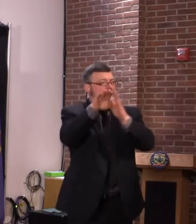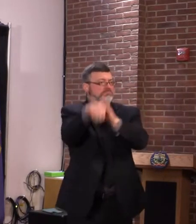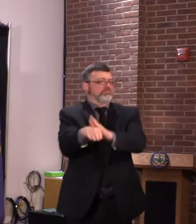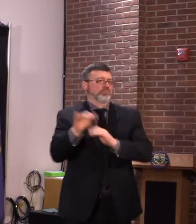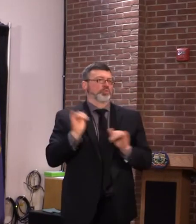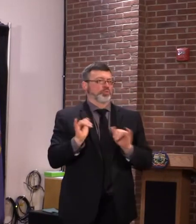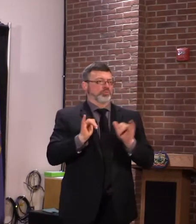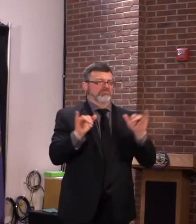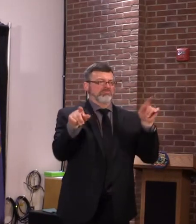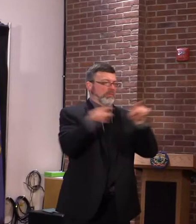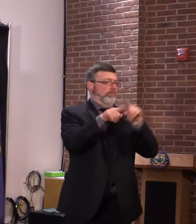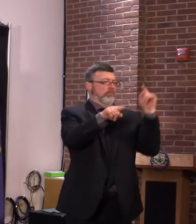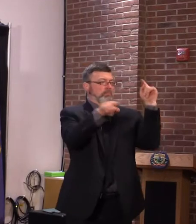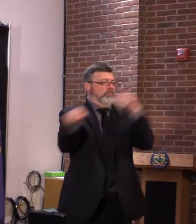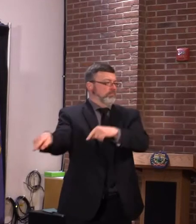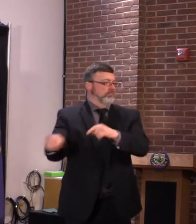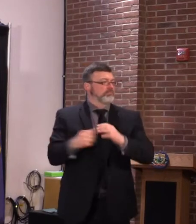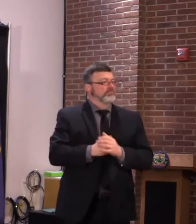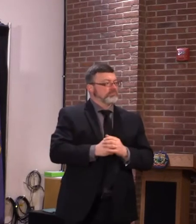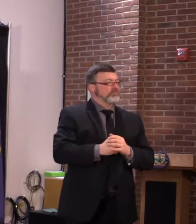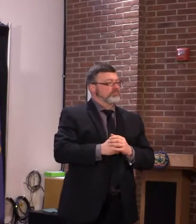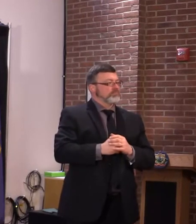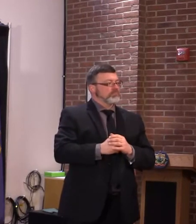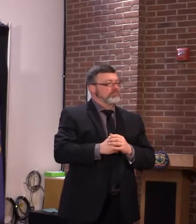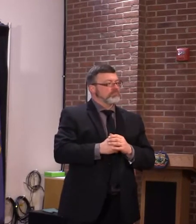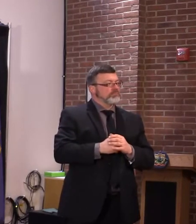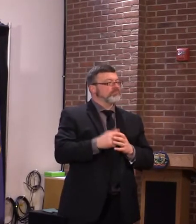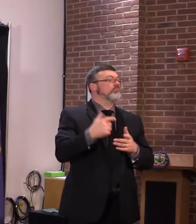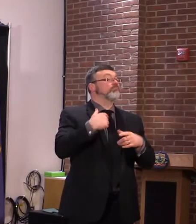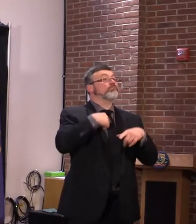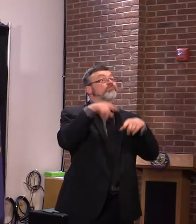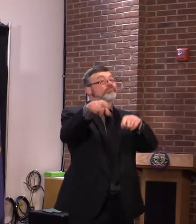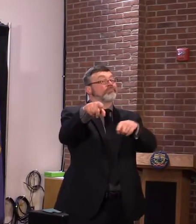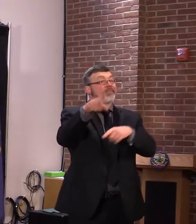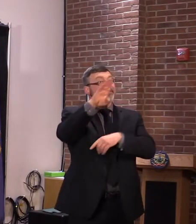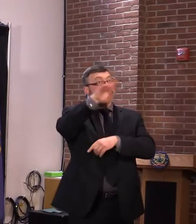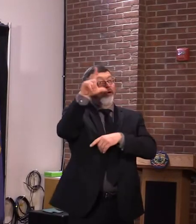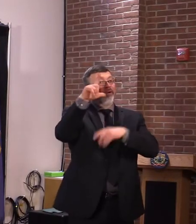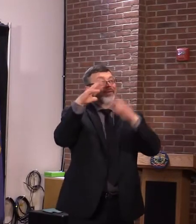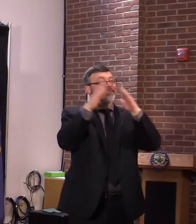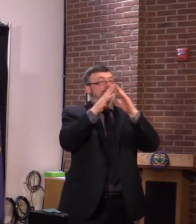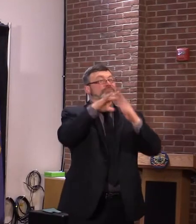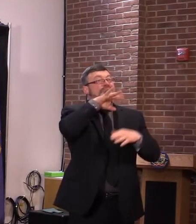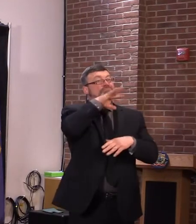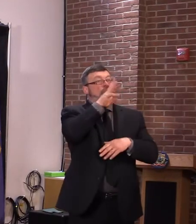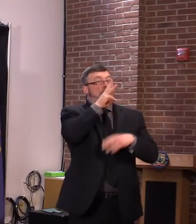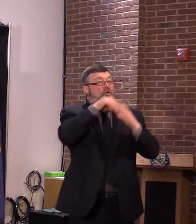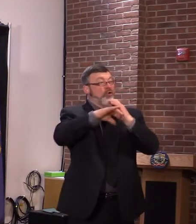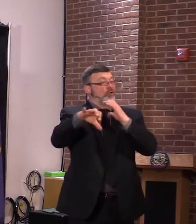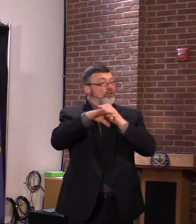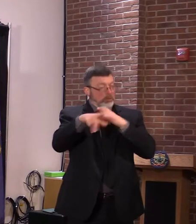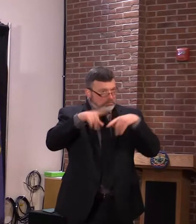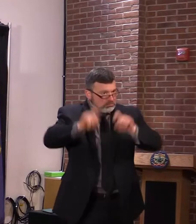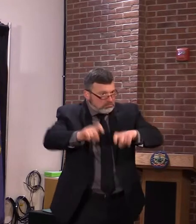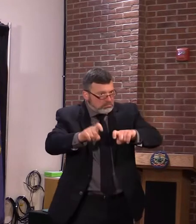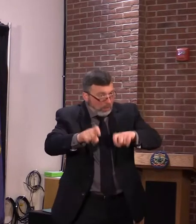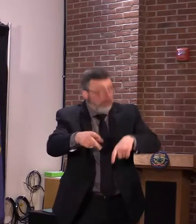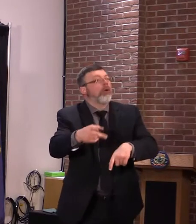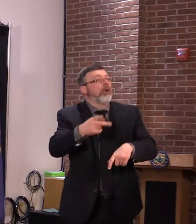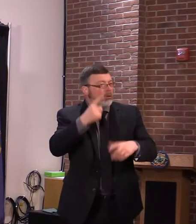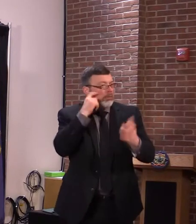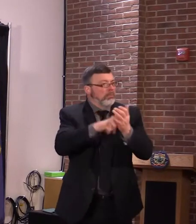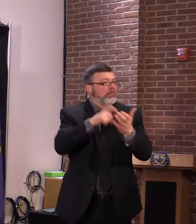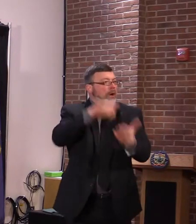corroborating evidence from our Burlington wastewater collection showing improvements in the levels of Omicron